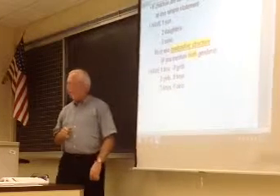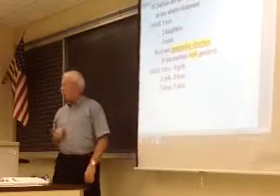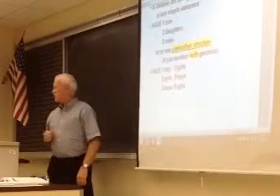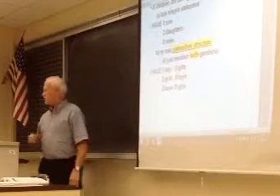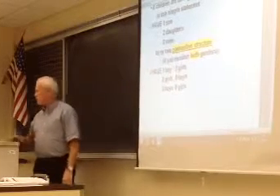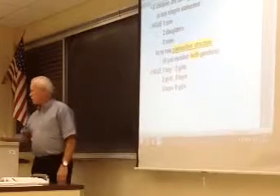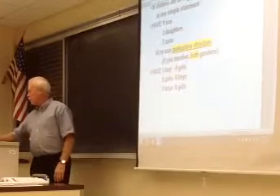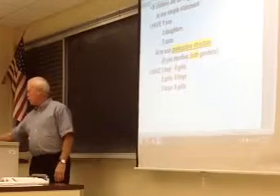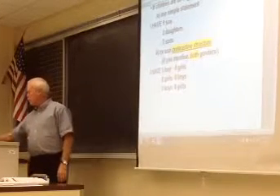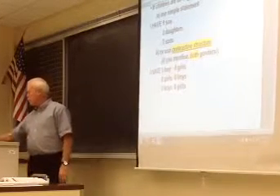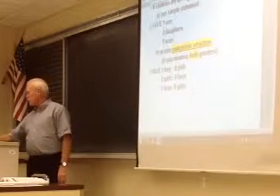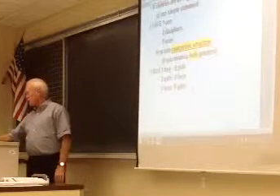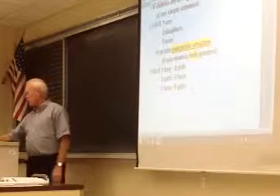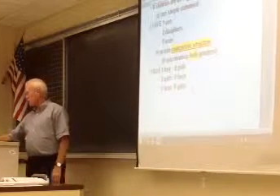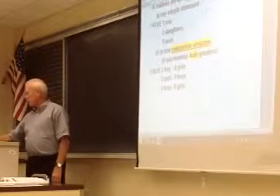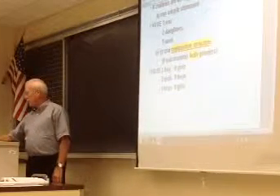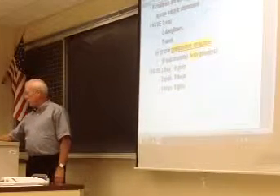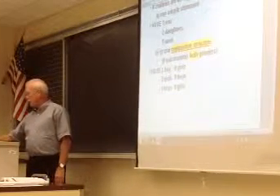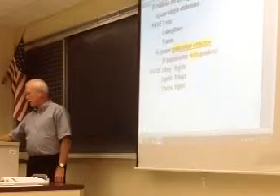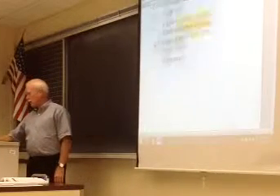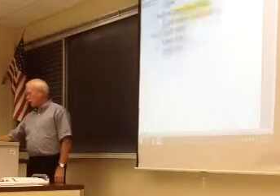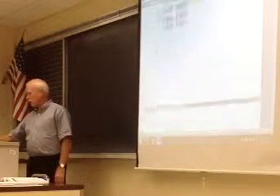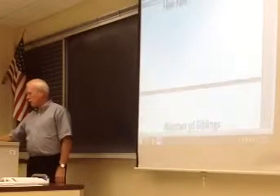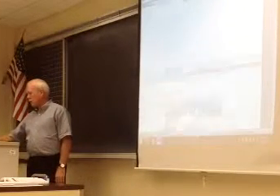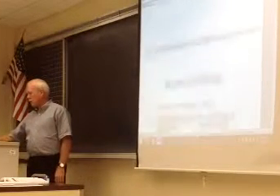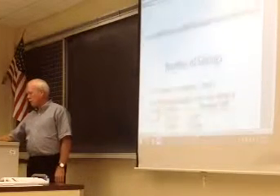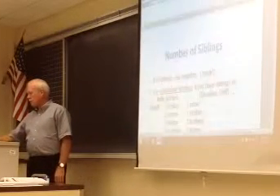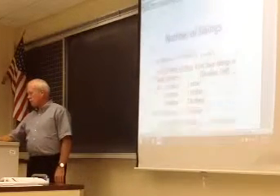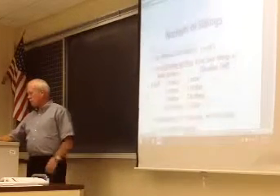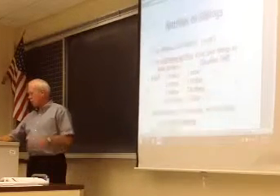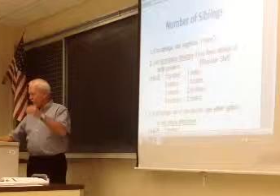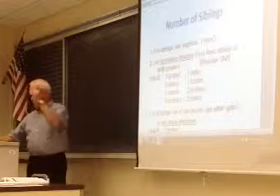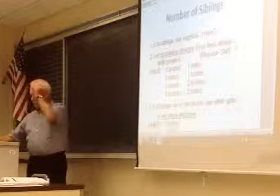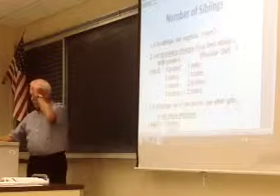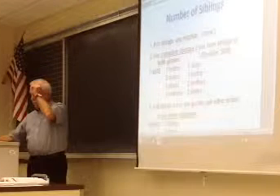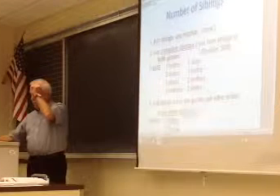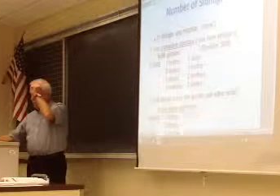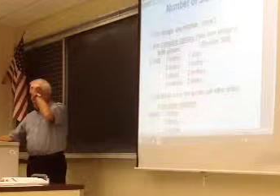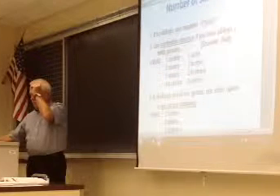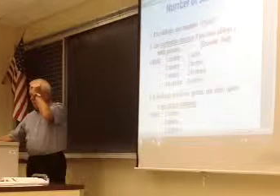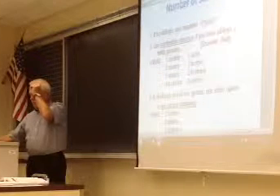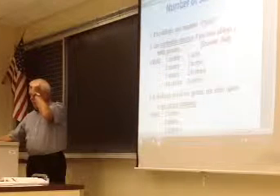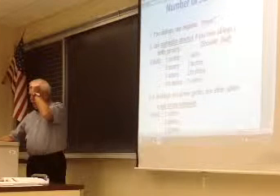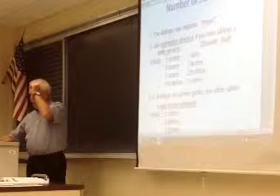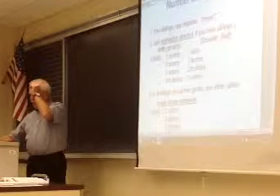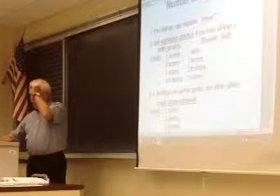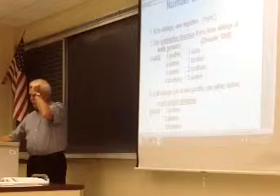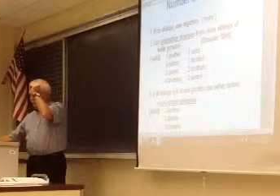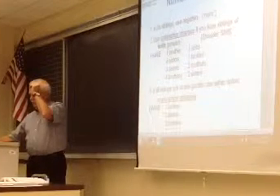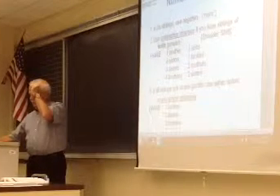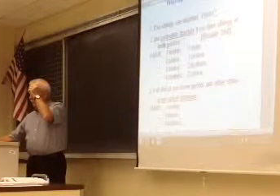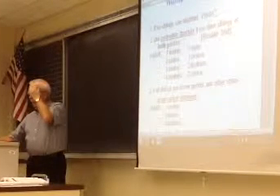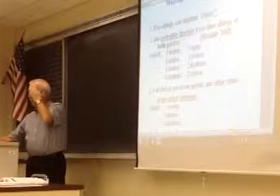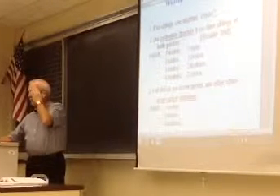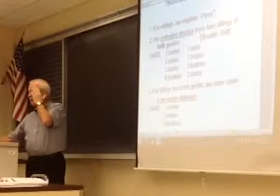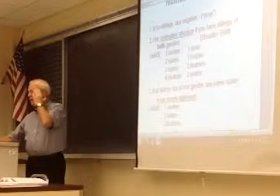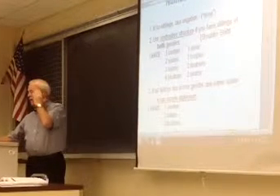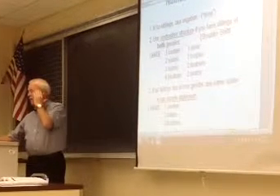That's just sort of some review stuff out of the book. Chapter 4. Number of siblings,